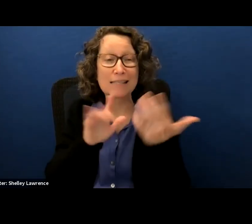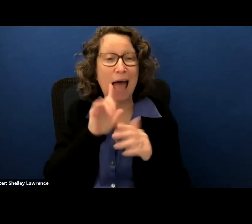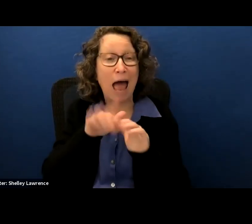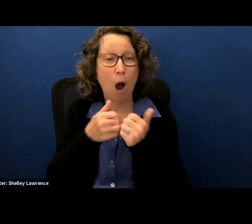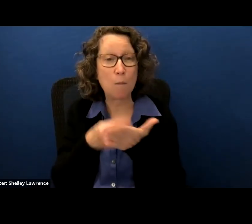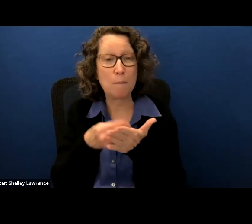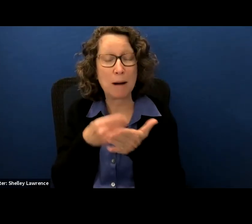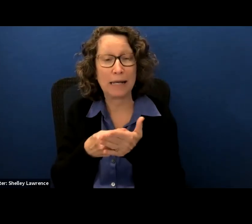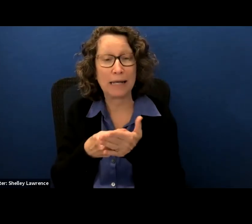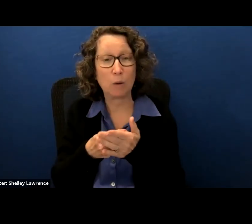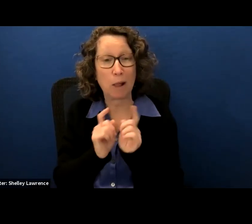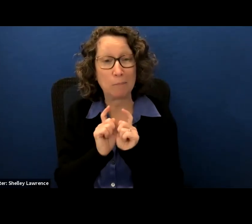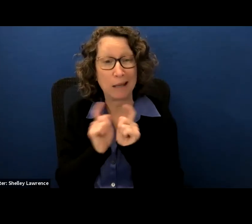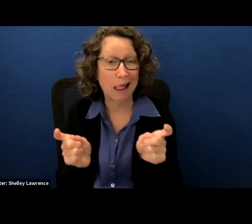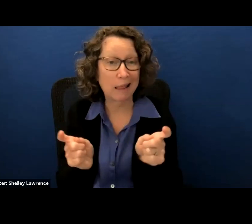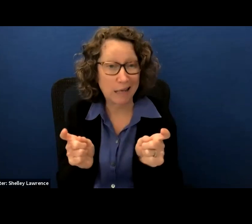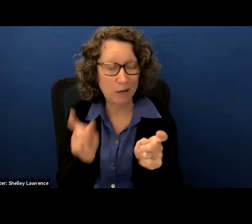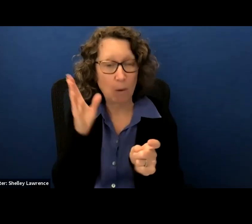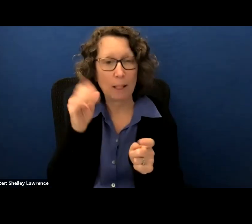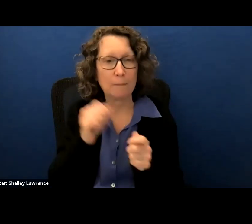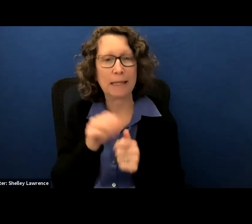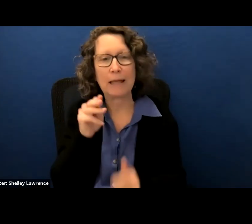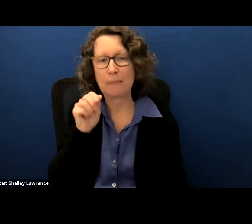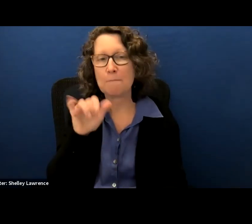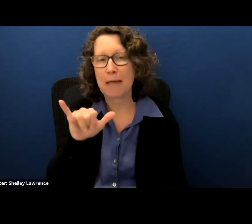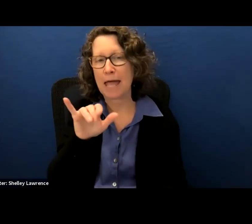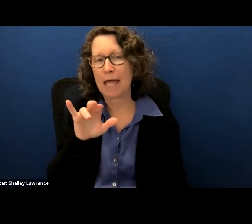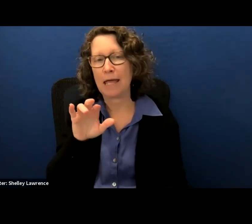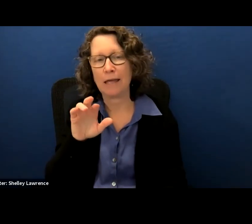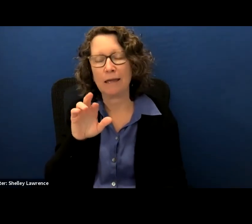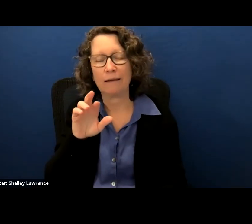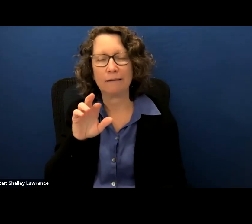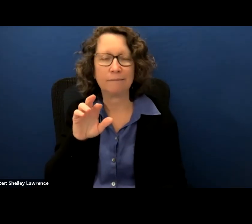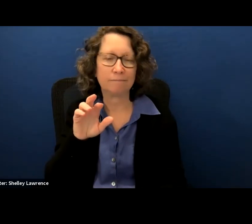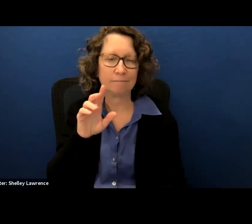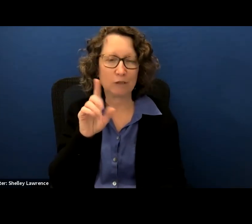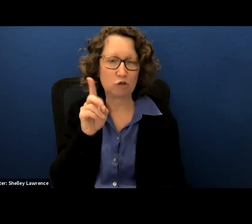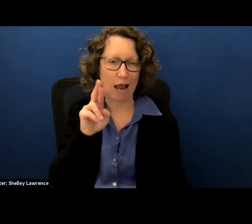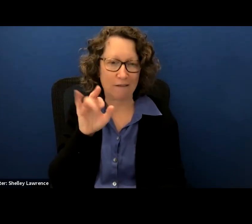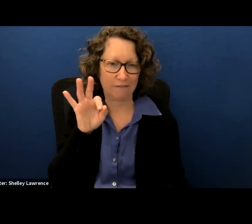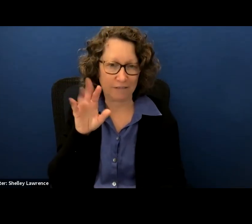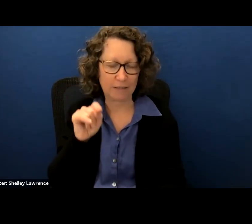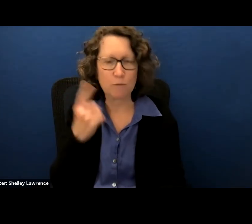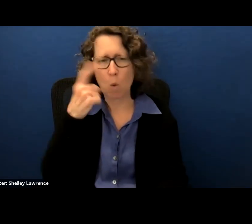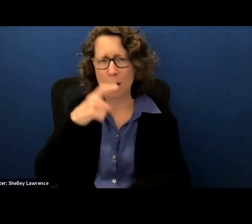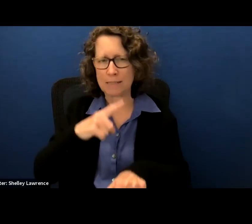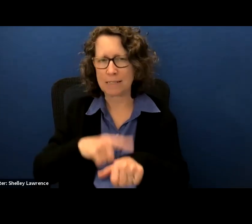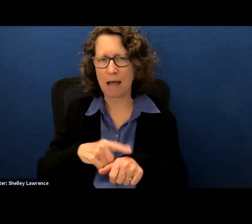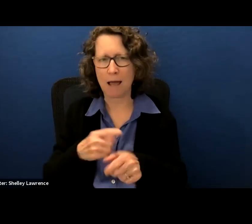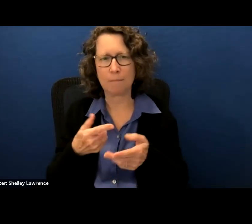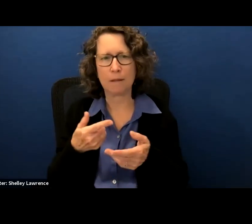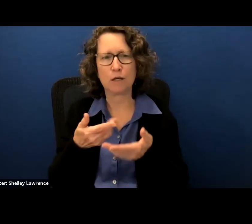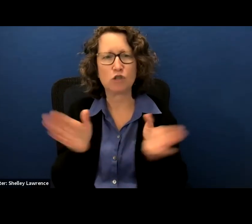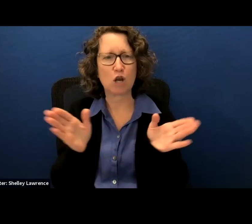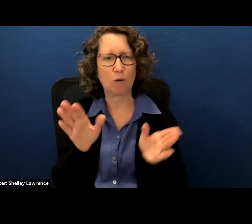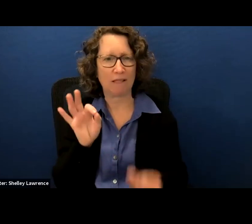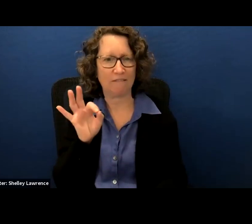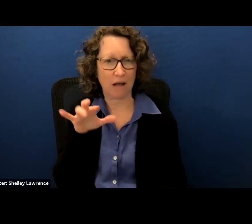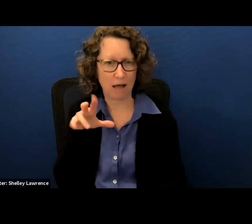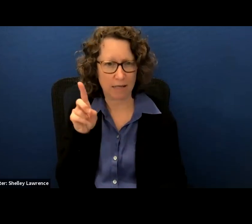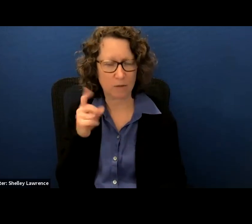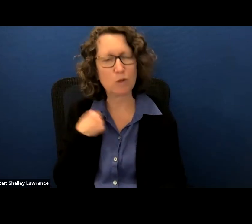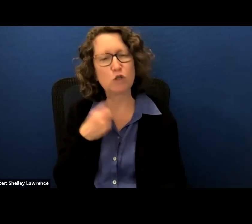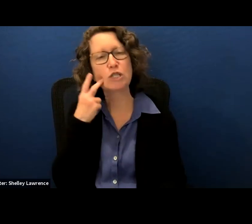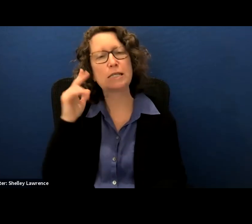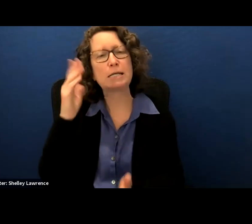going to be allocated will be in the May revise. This would be one-time general fund, and we should see